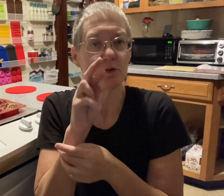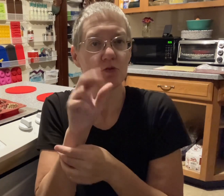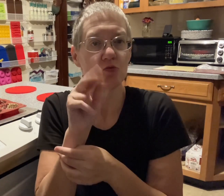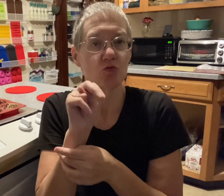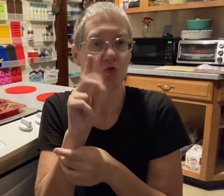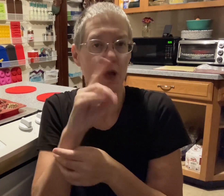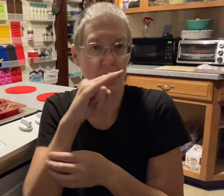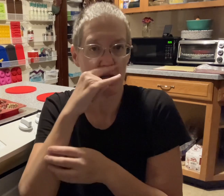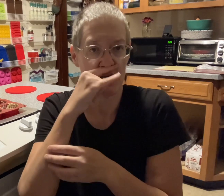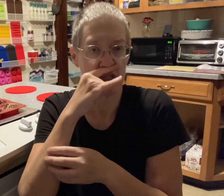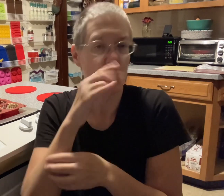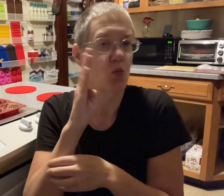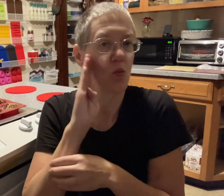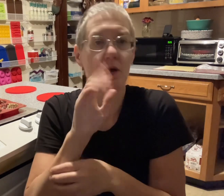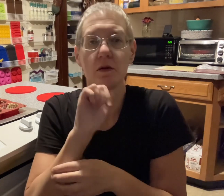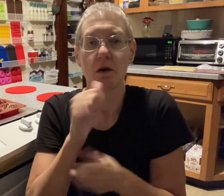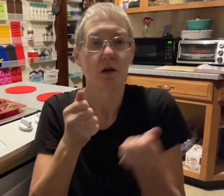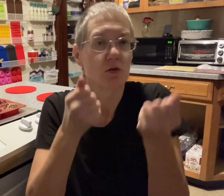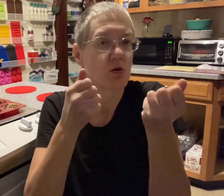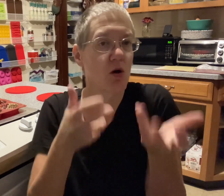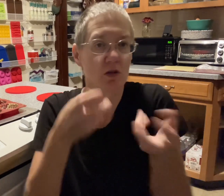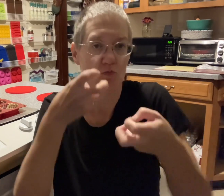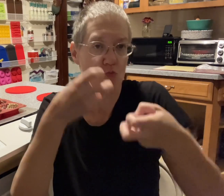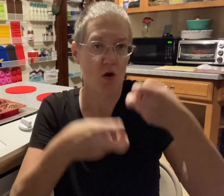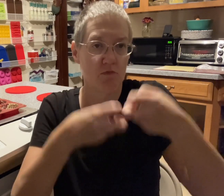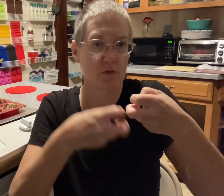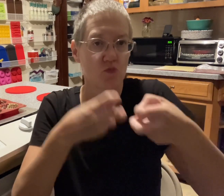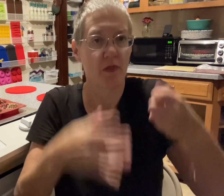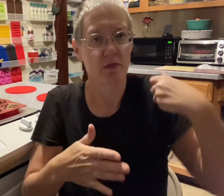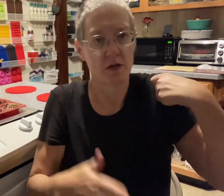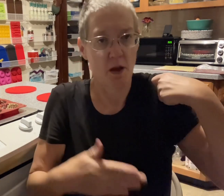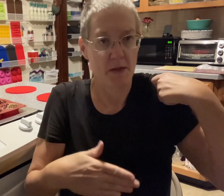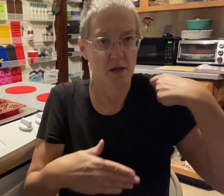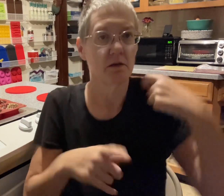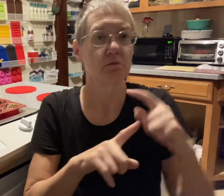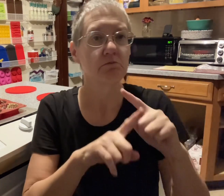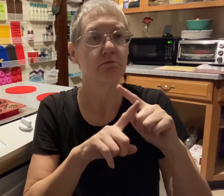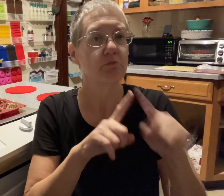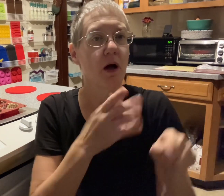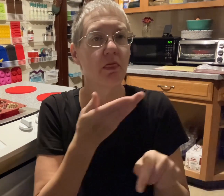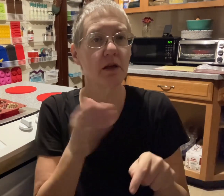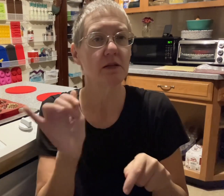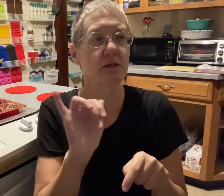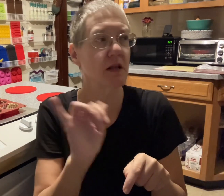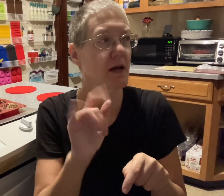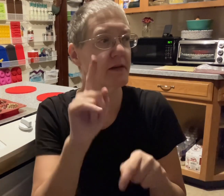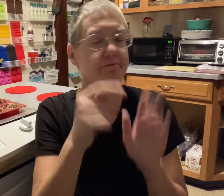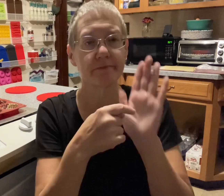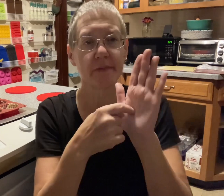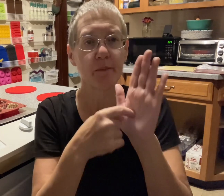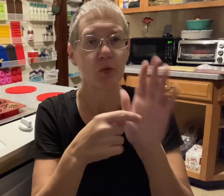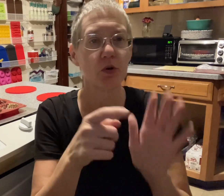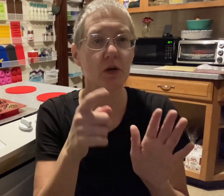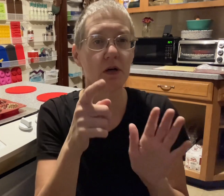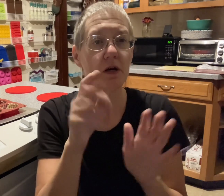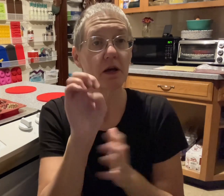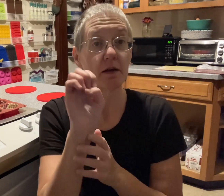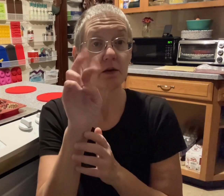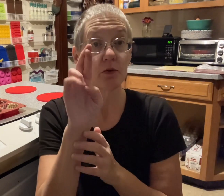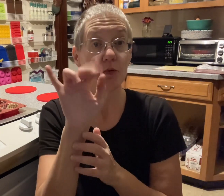to cause that stomach upset. I would be comfortable feeding these to my grandkids. But things like they